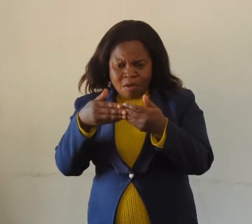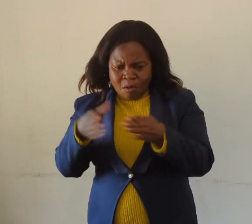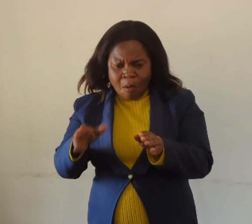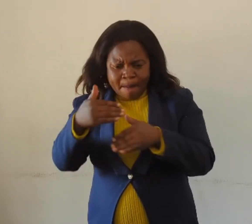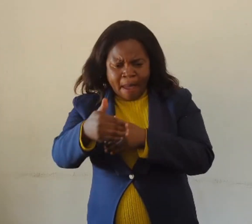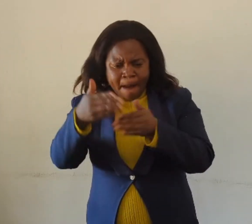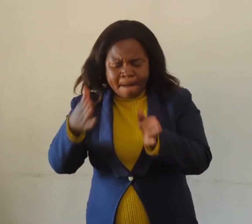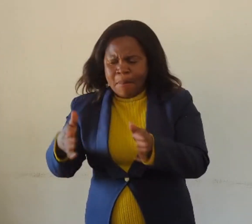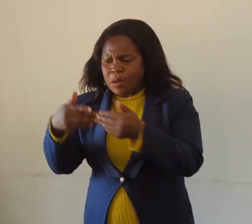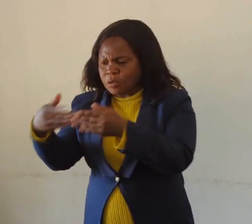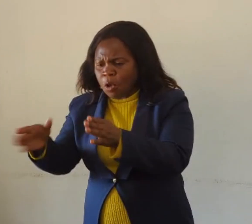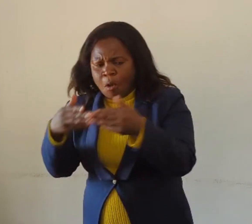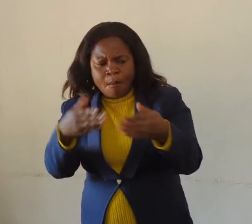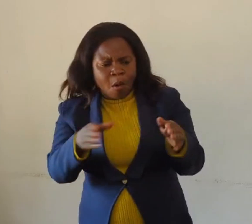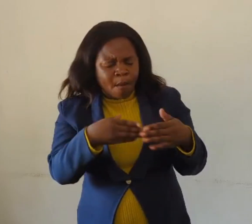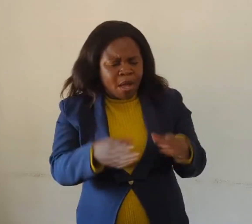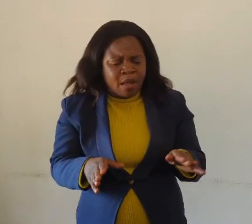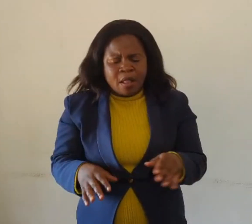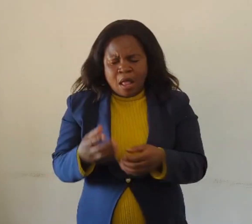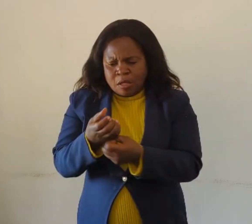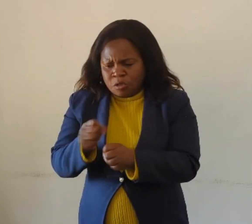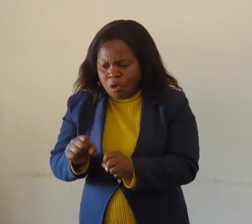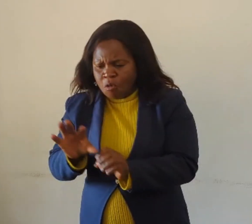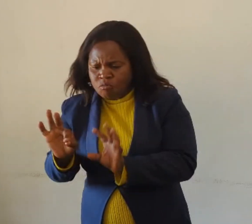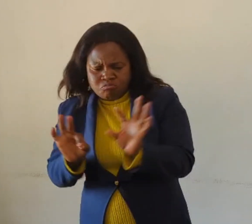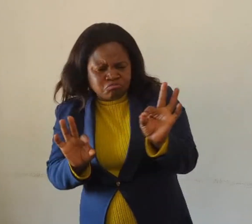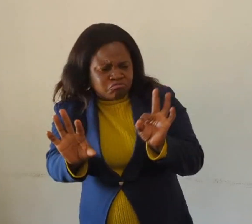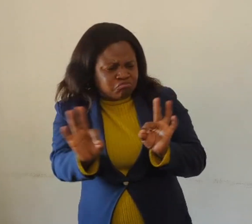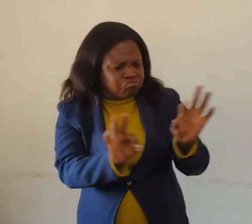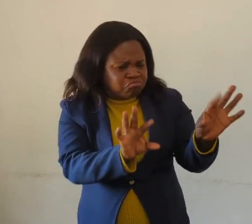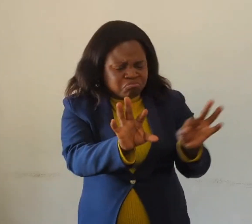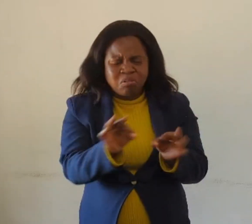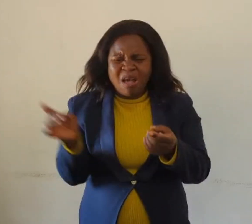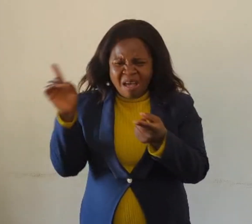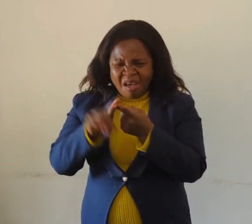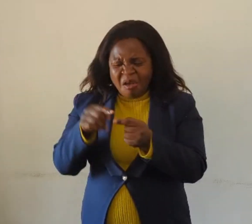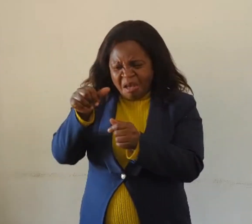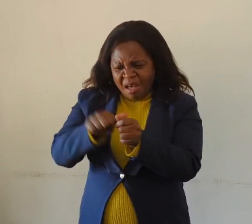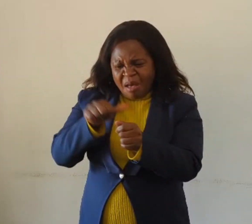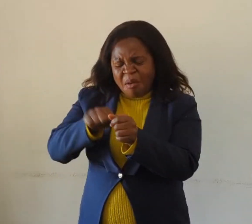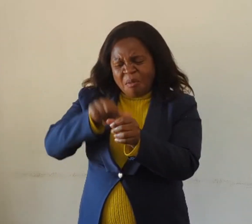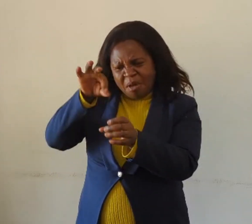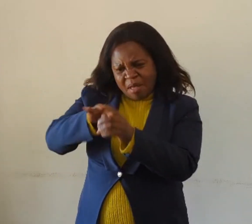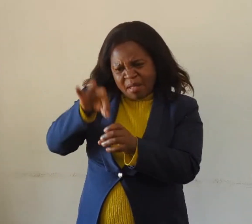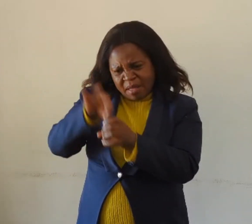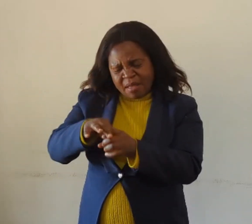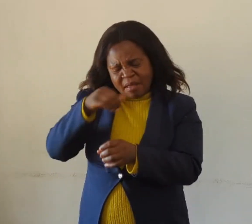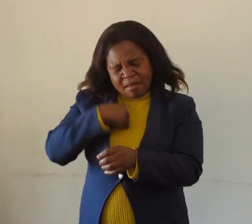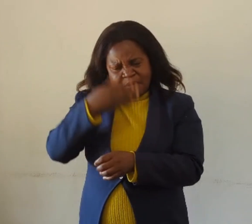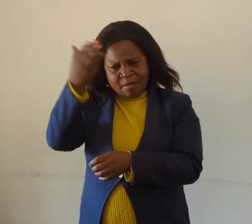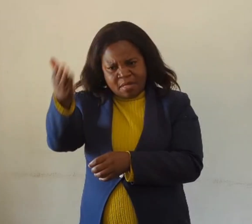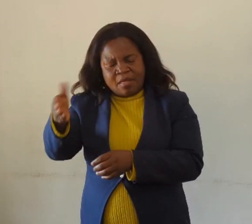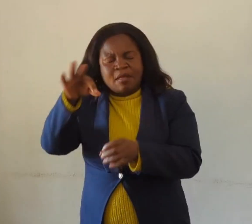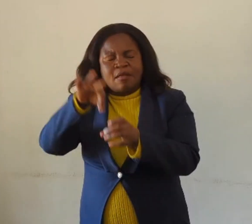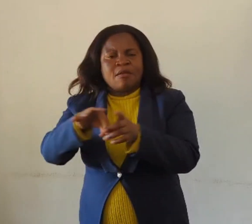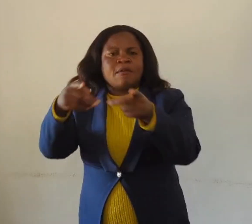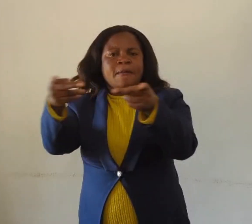boxes, sort ballot papers according to each election held at the polling station, compare the